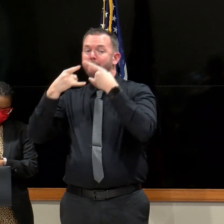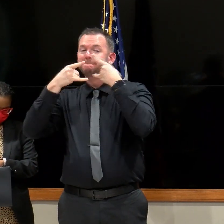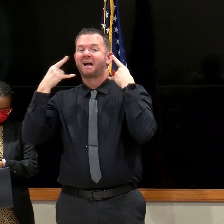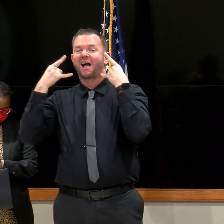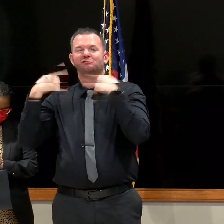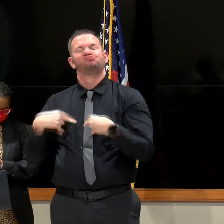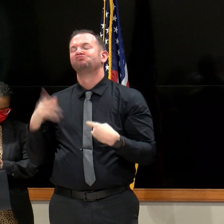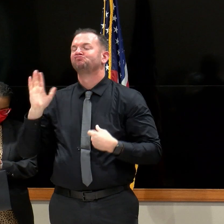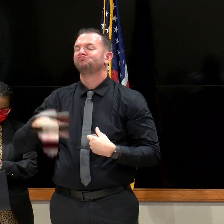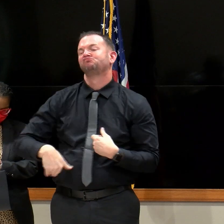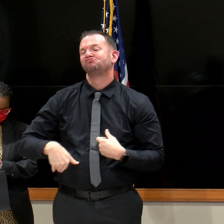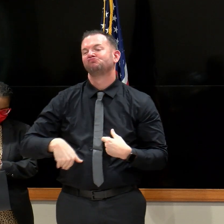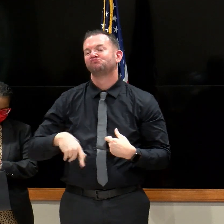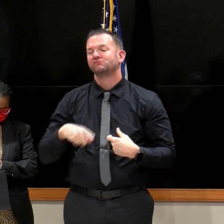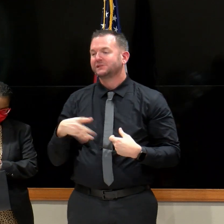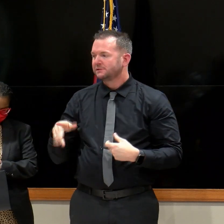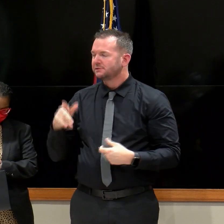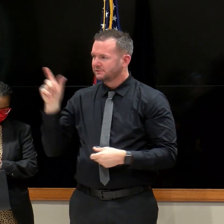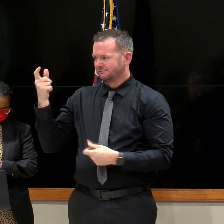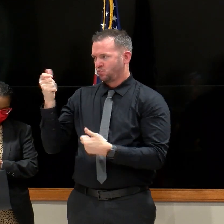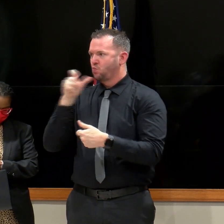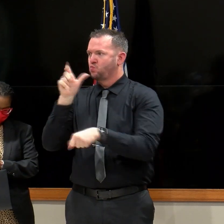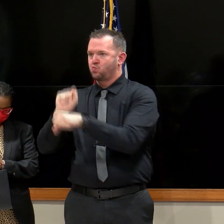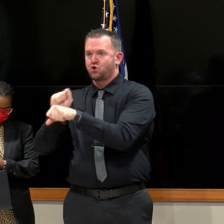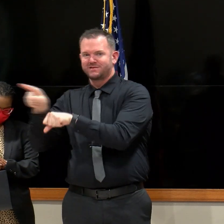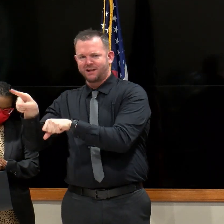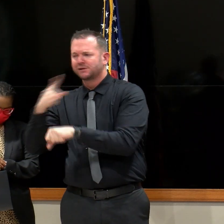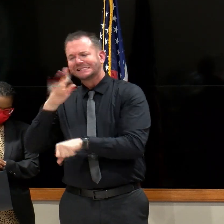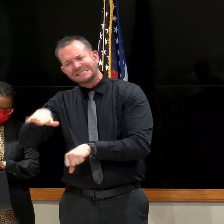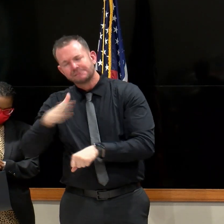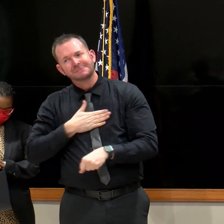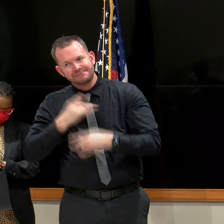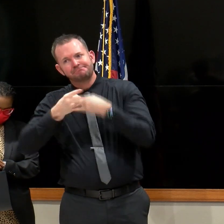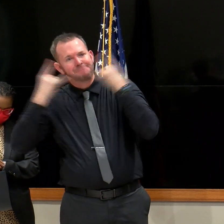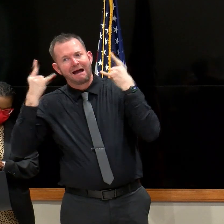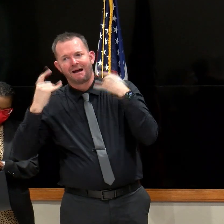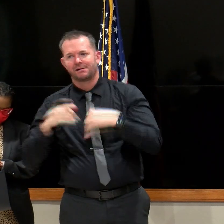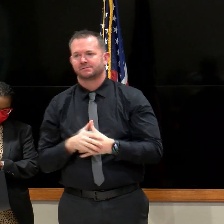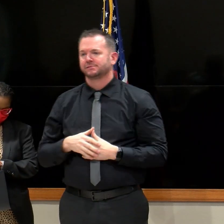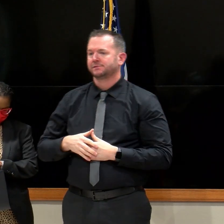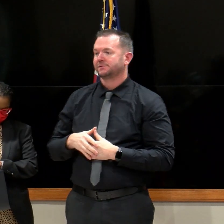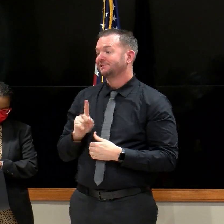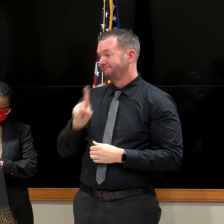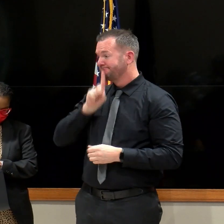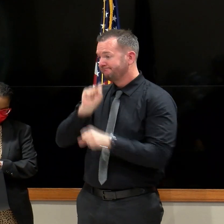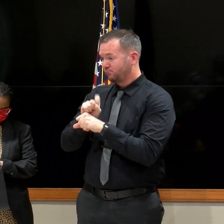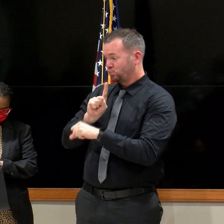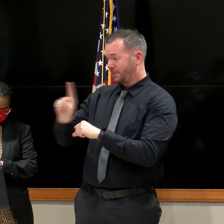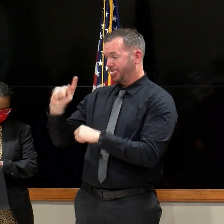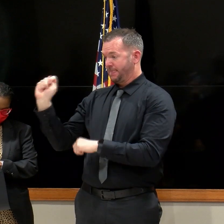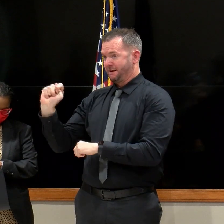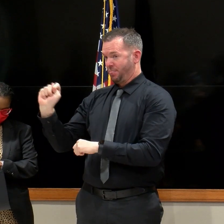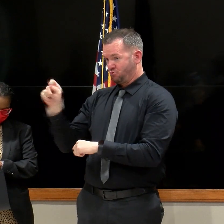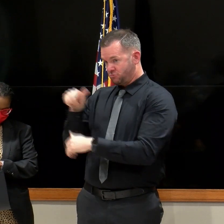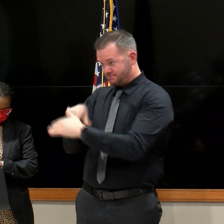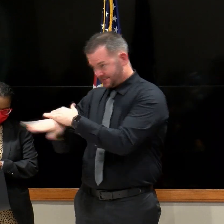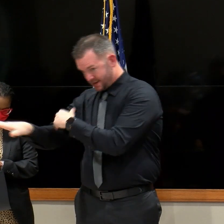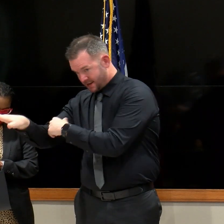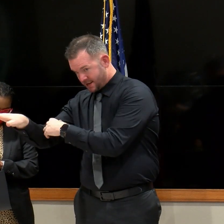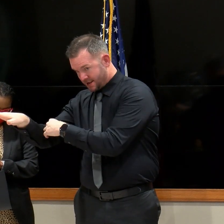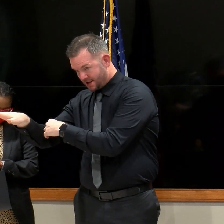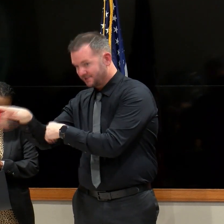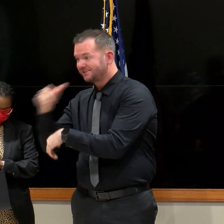put his mask on, to put it on correctly, he went to the restroom, came out, and then he struck one of